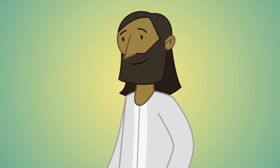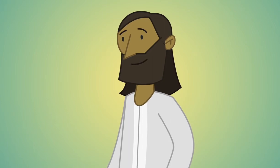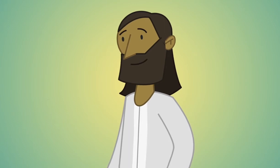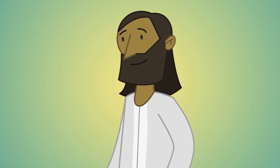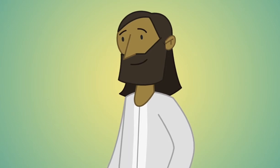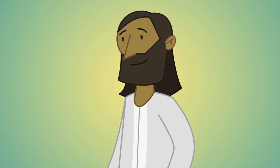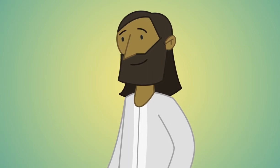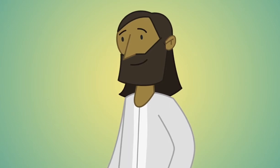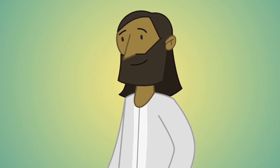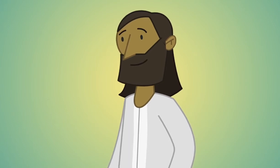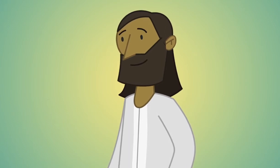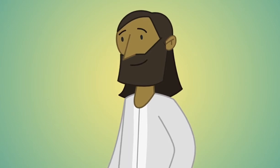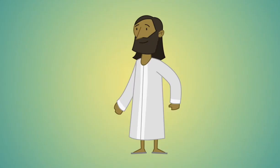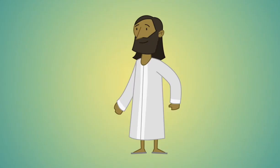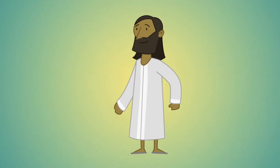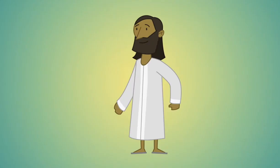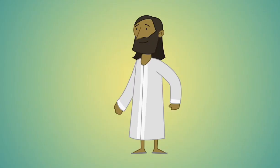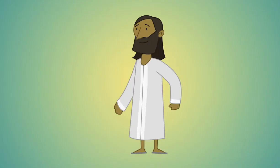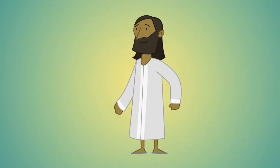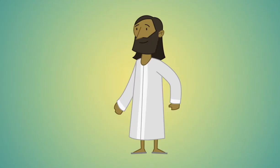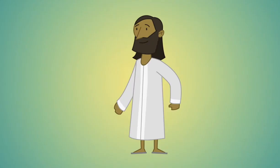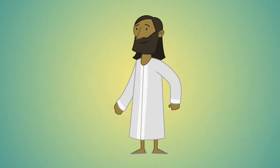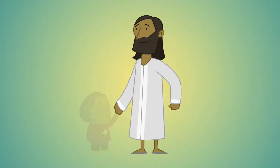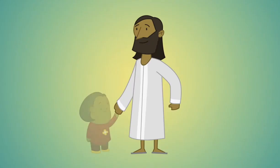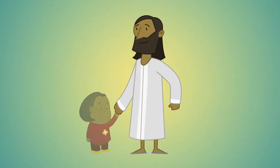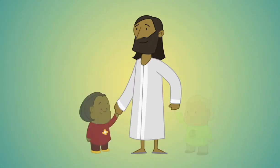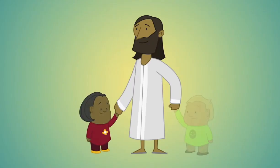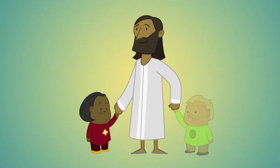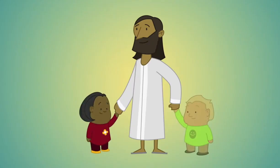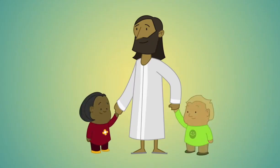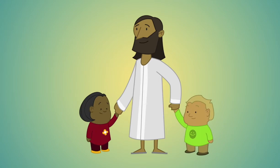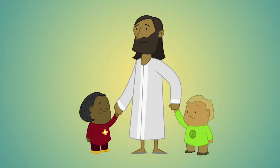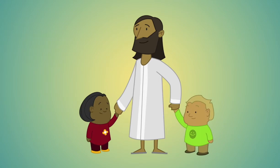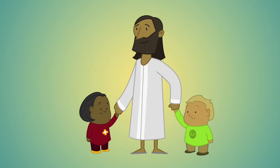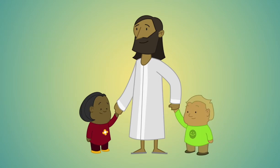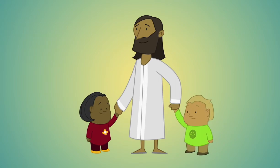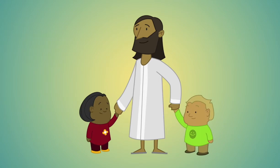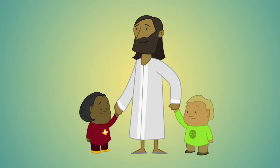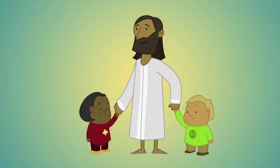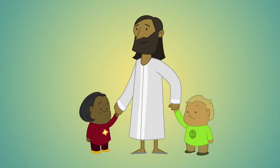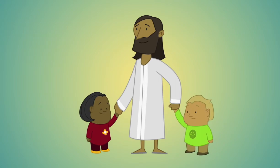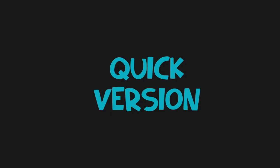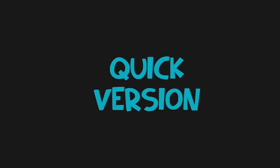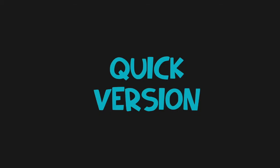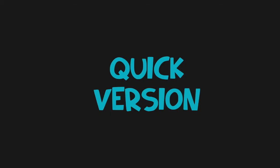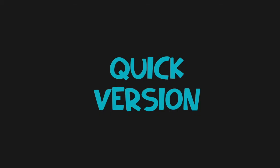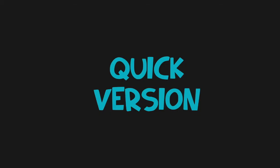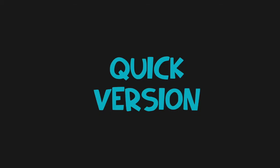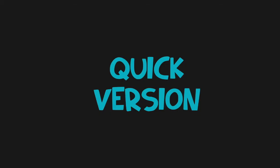same family line. Now, because of Jesus, we get to be a part of God's family too. So, in case you